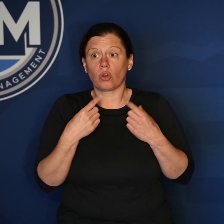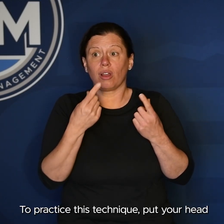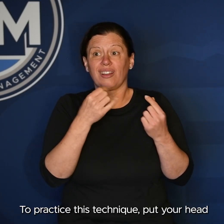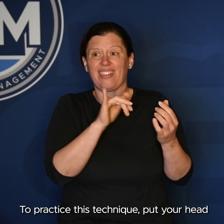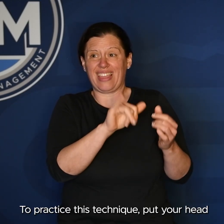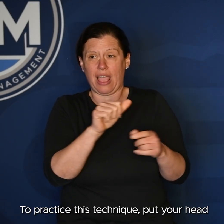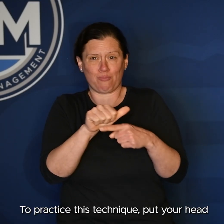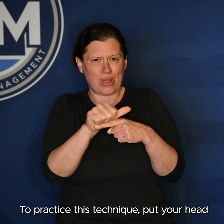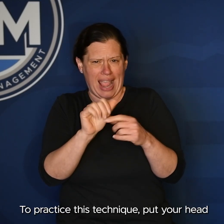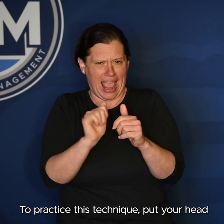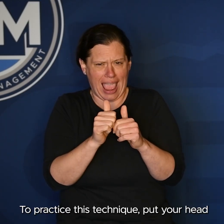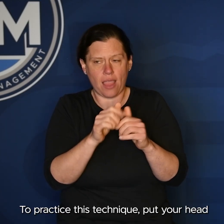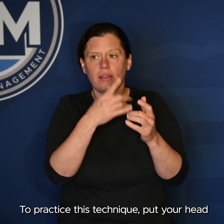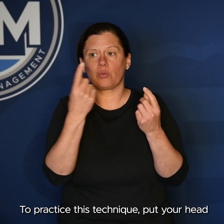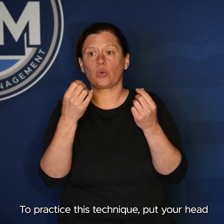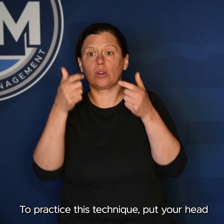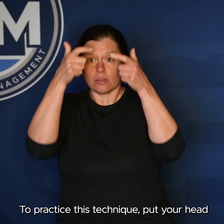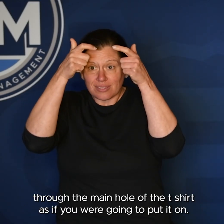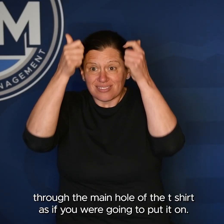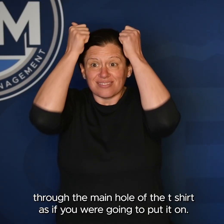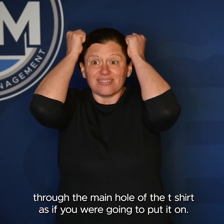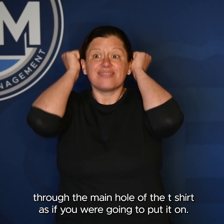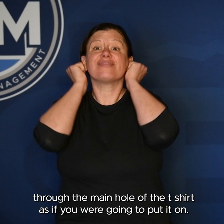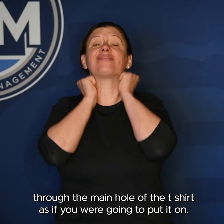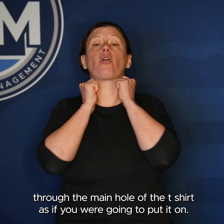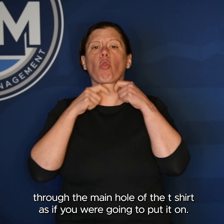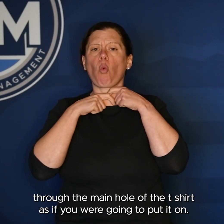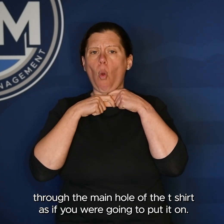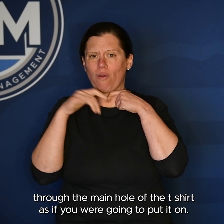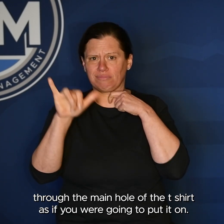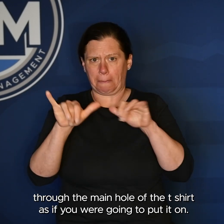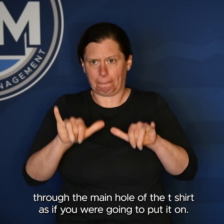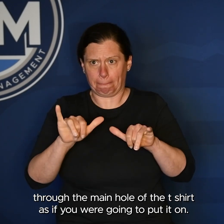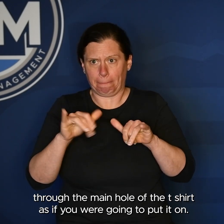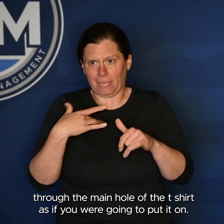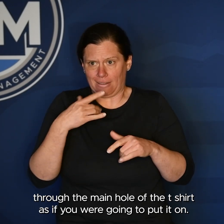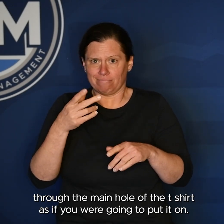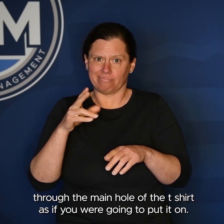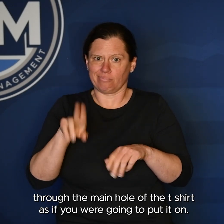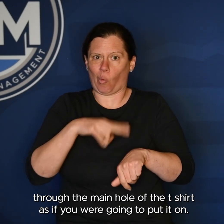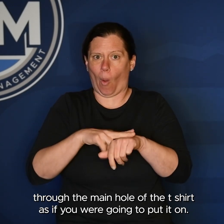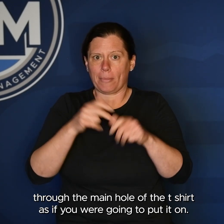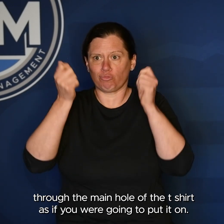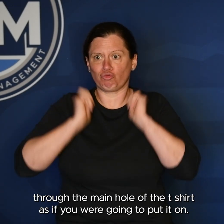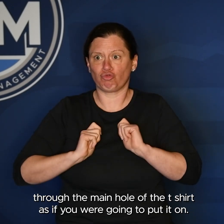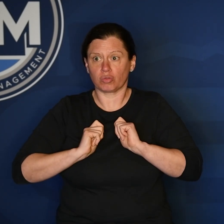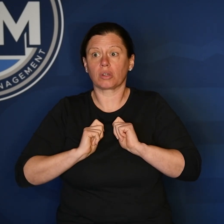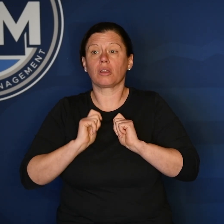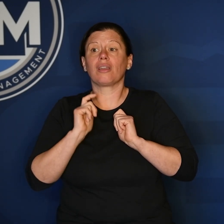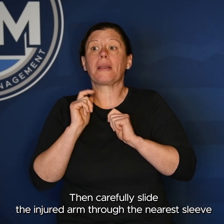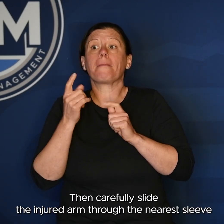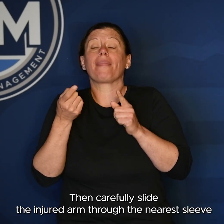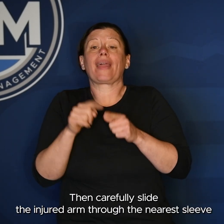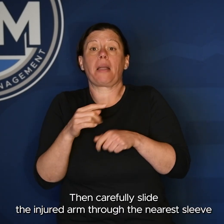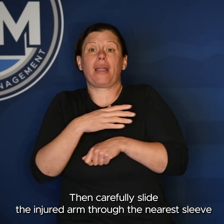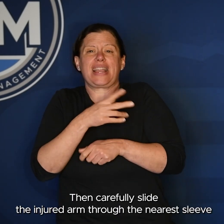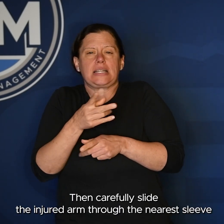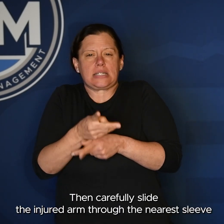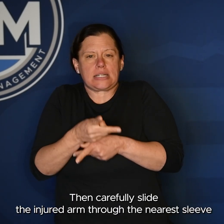To practice this technique, put your head through the main hole of the T-shirt as if you were going to put it on. Then carefully slide the